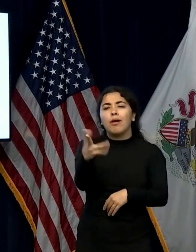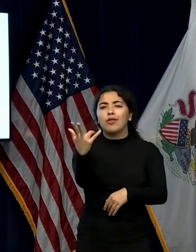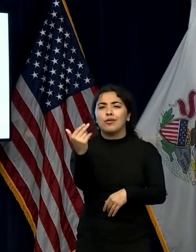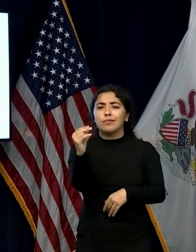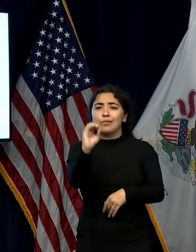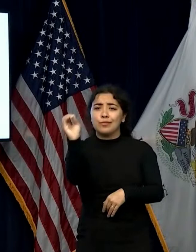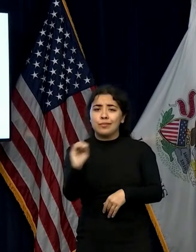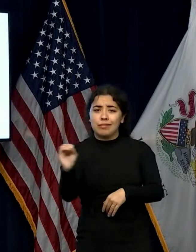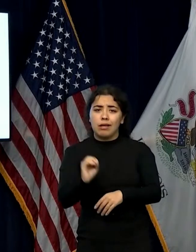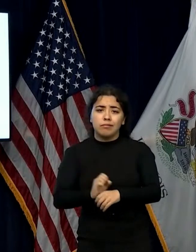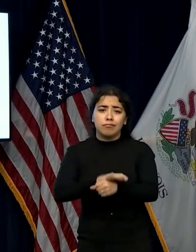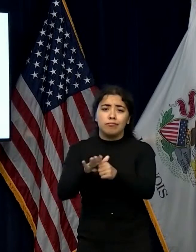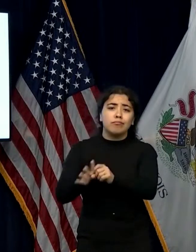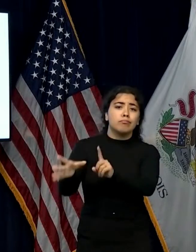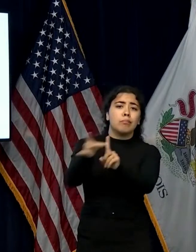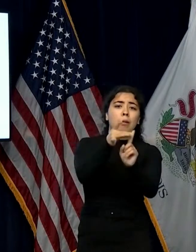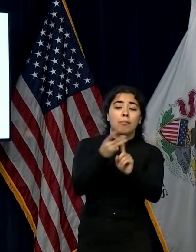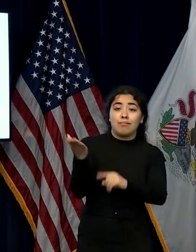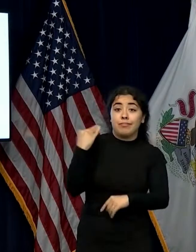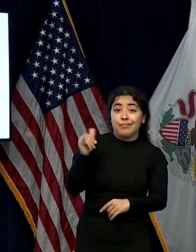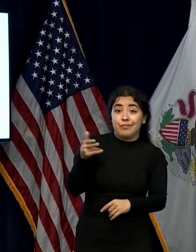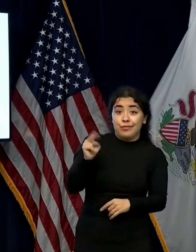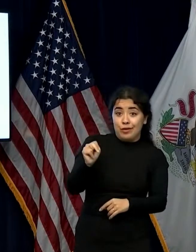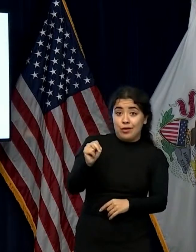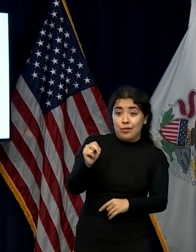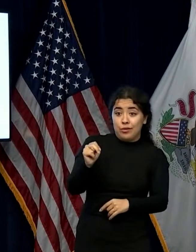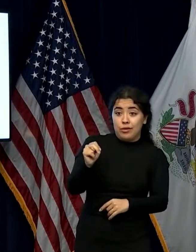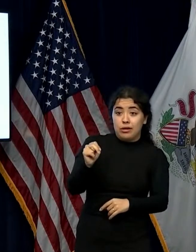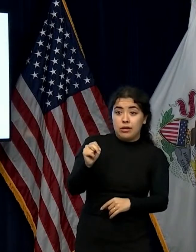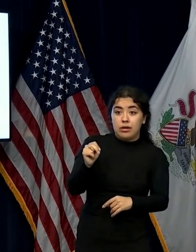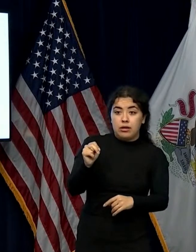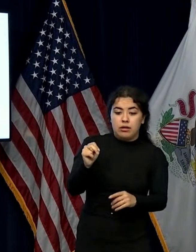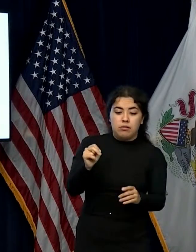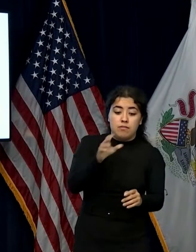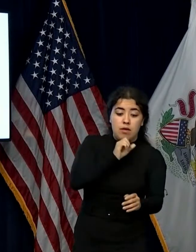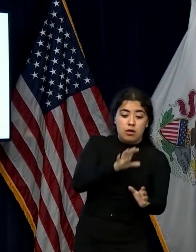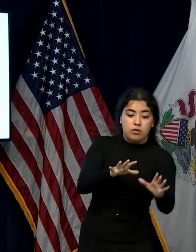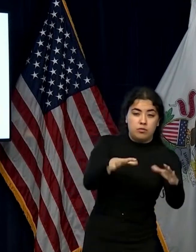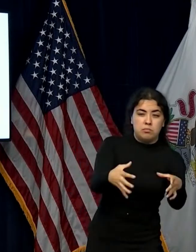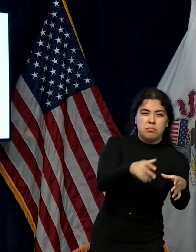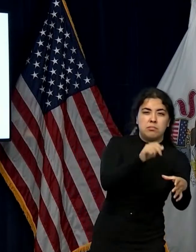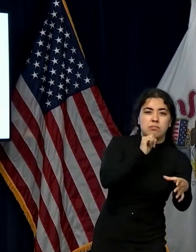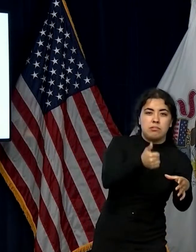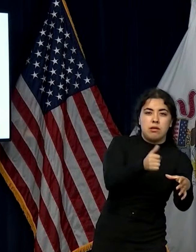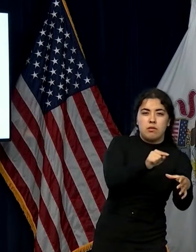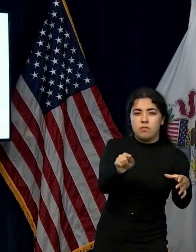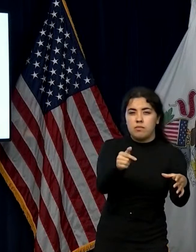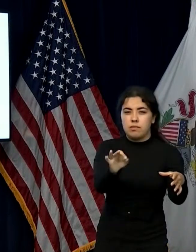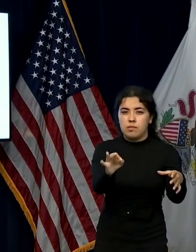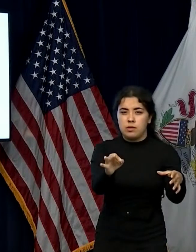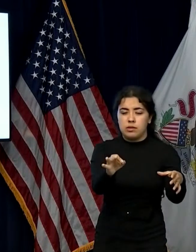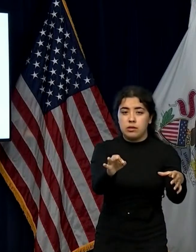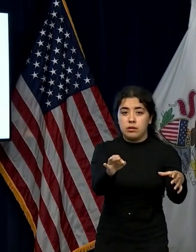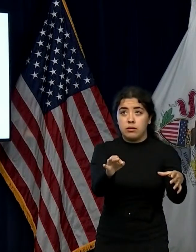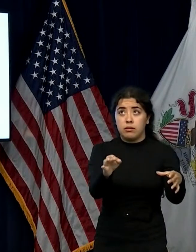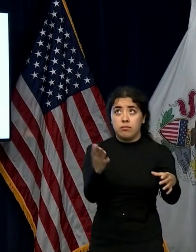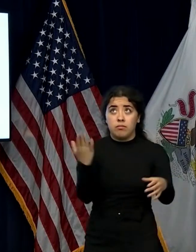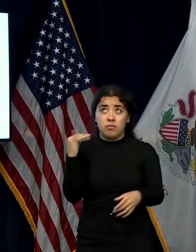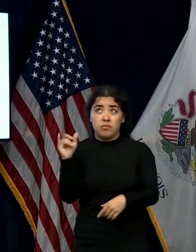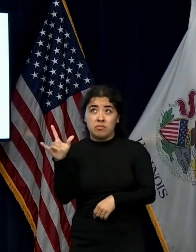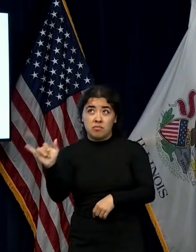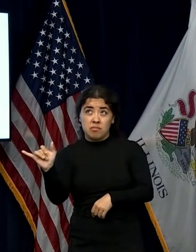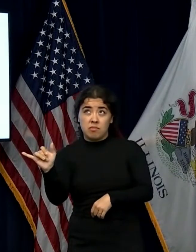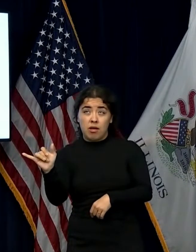of cases in January were among those 10 to 19 years. And in July, that increased